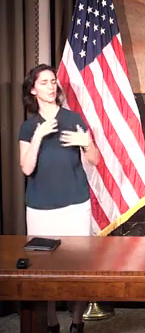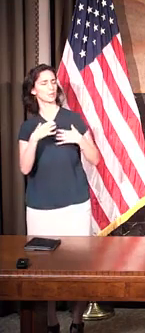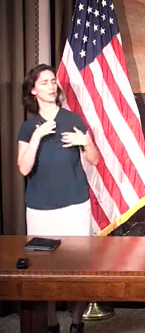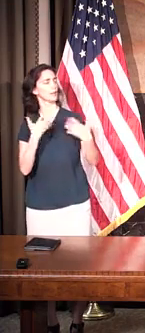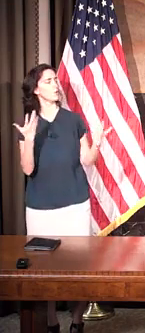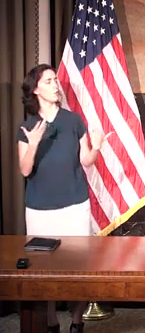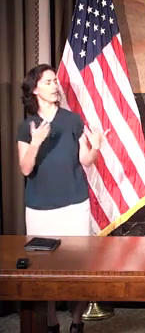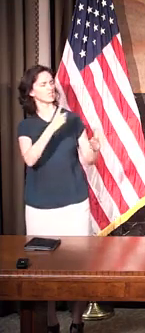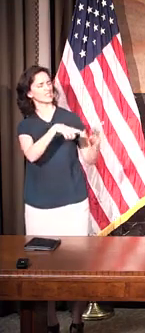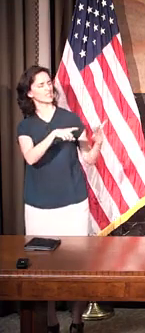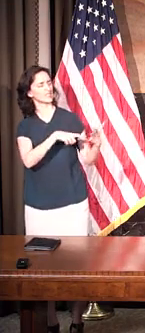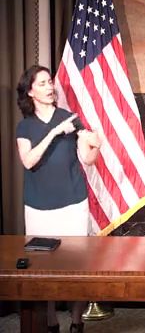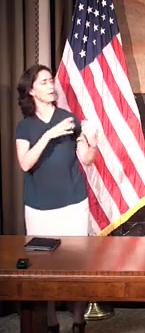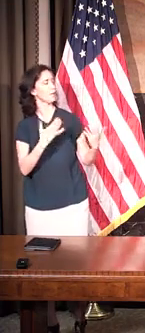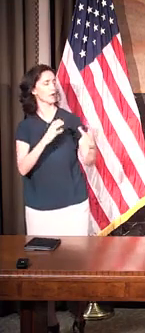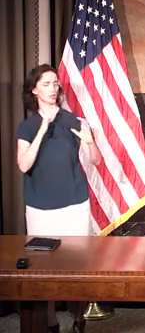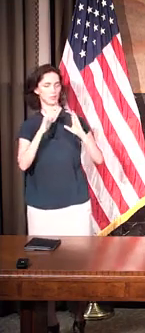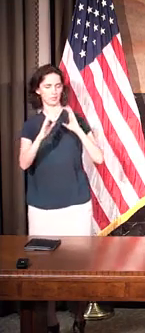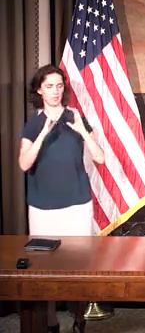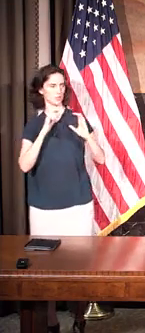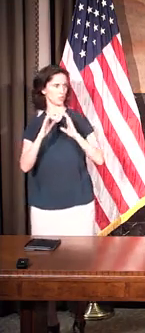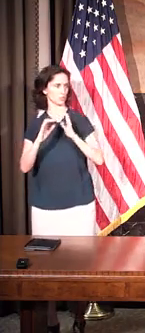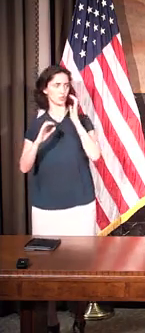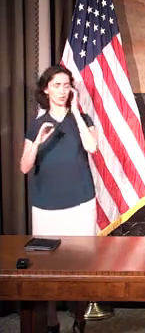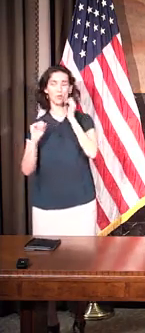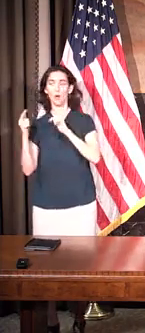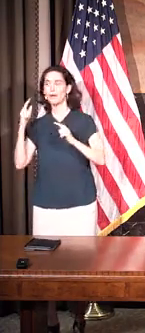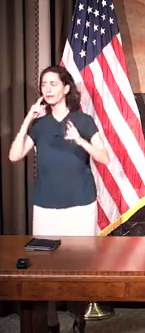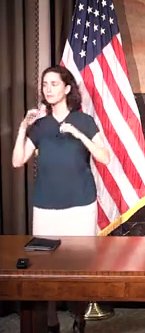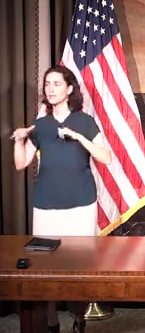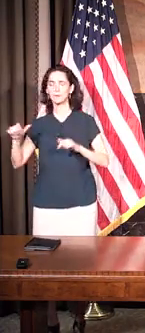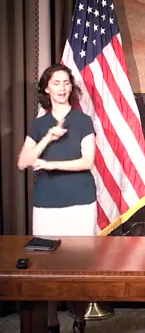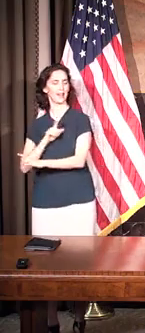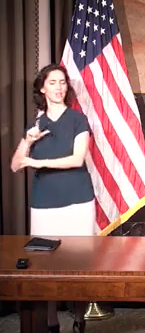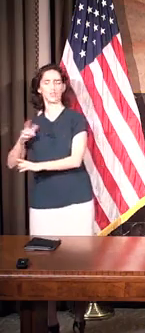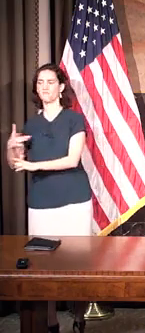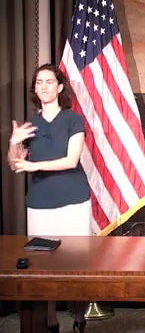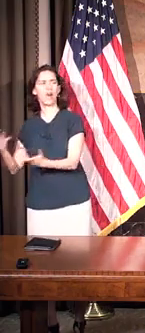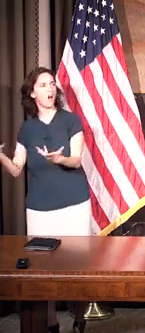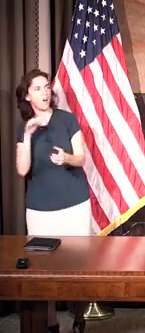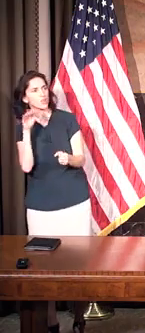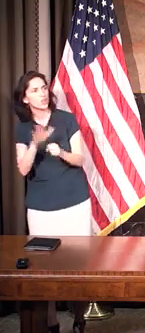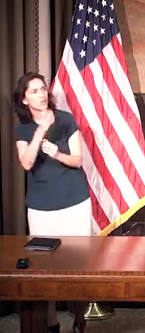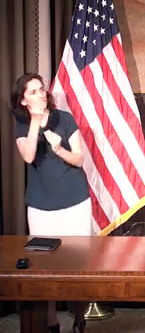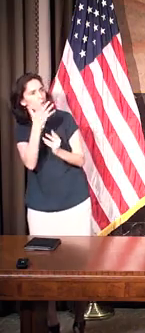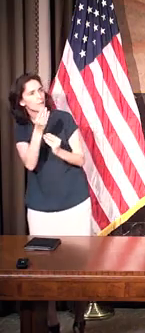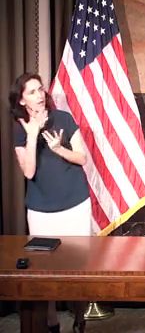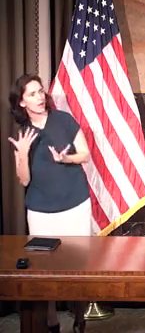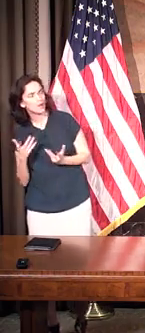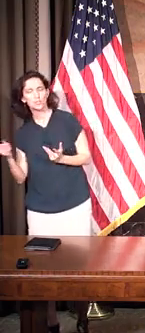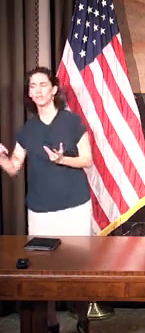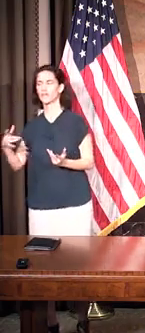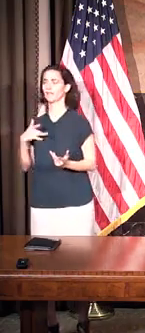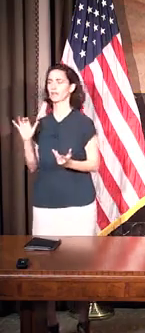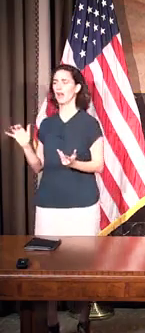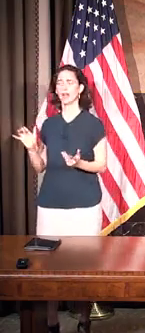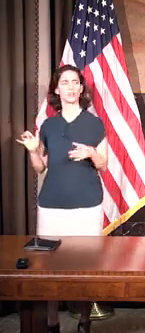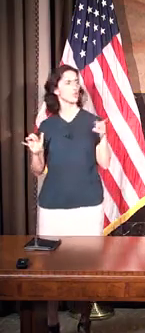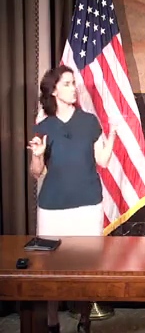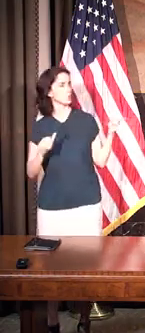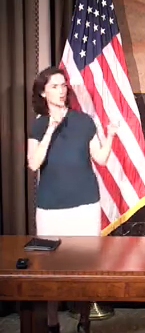And I keep hearing, as we all have, that legislators don't feel like they've gotten enough information. They don't feel like you have